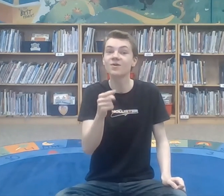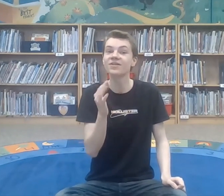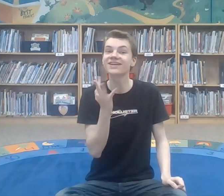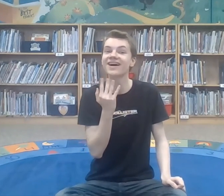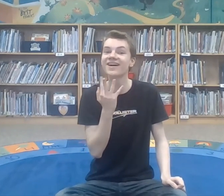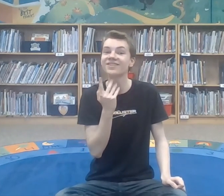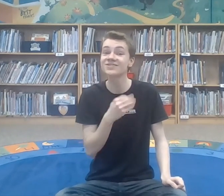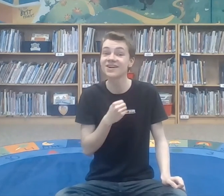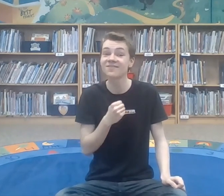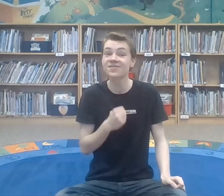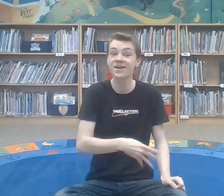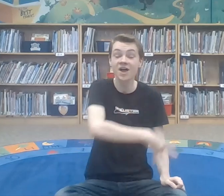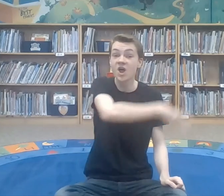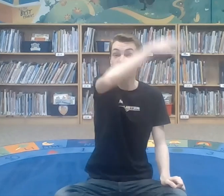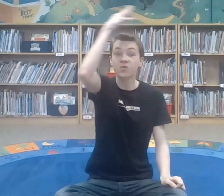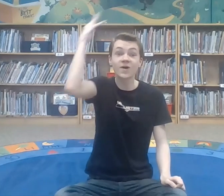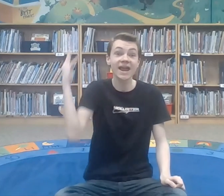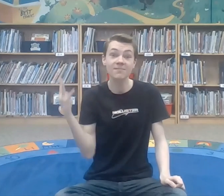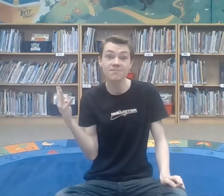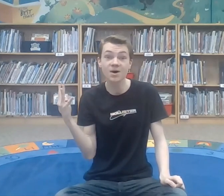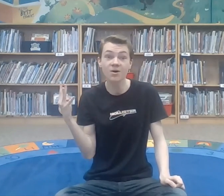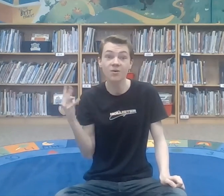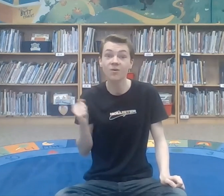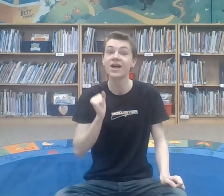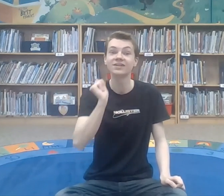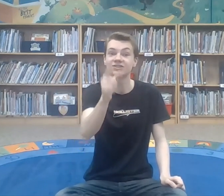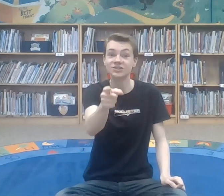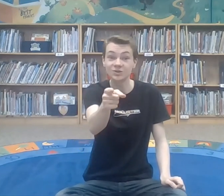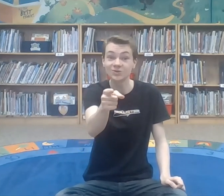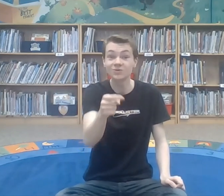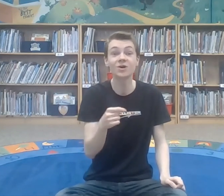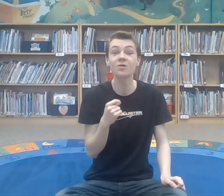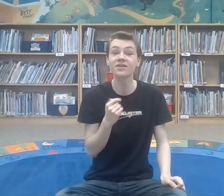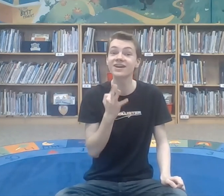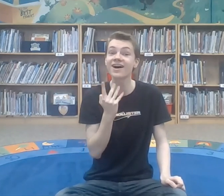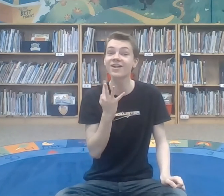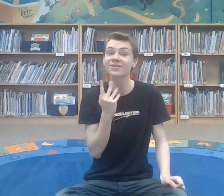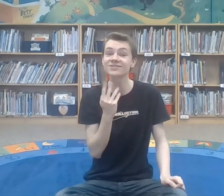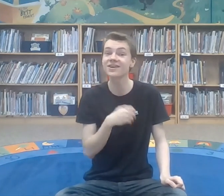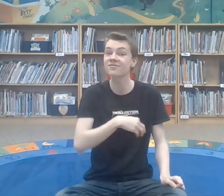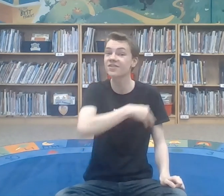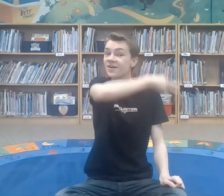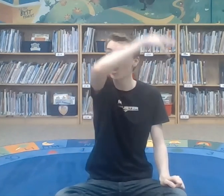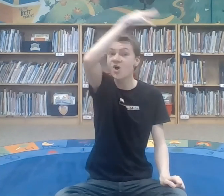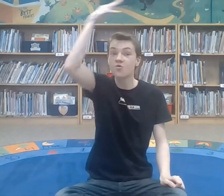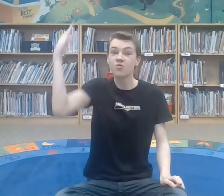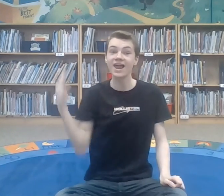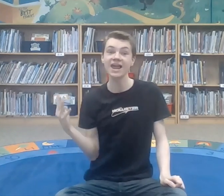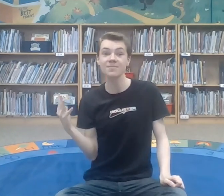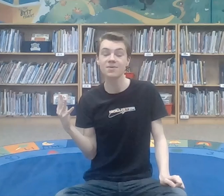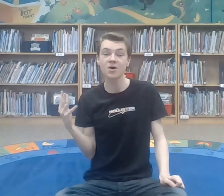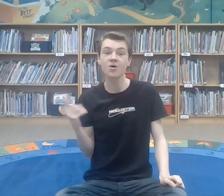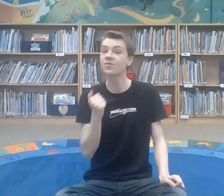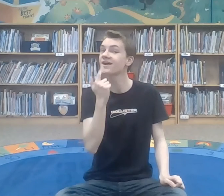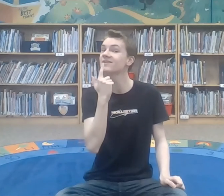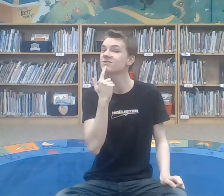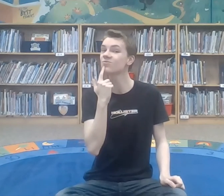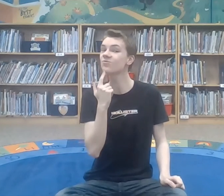the colors of the rainbow? Do you know the colors of the rainbow? There's